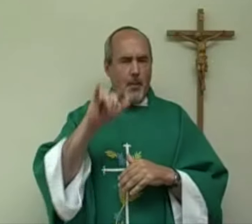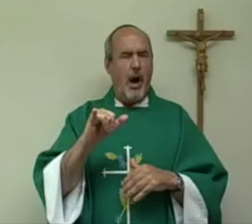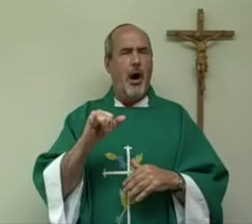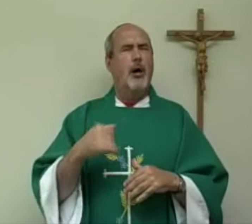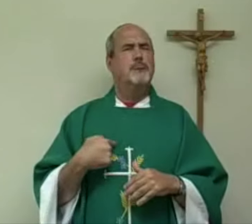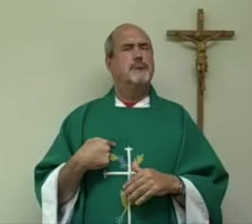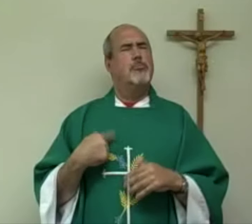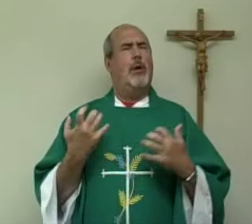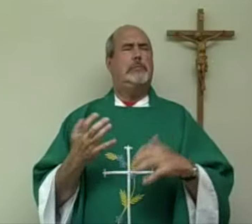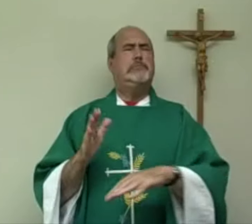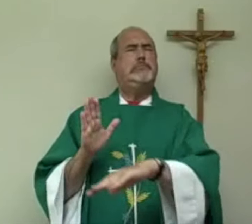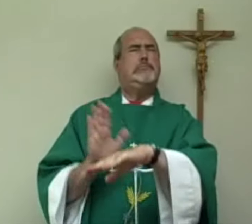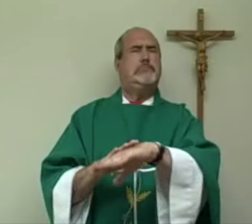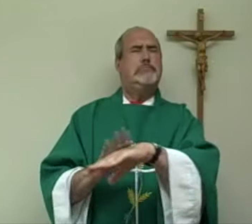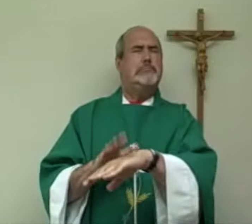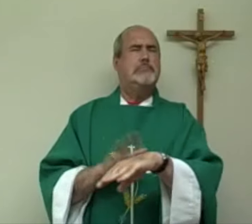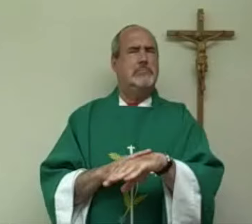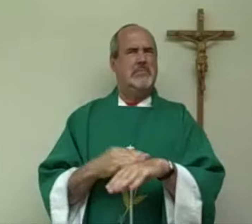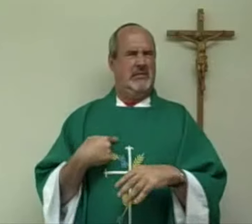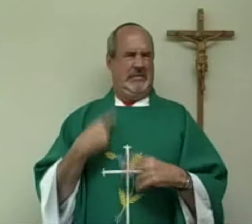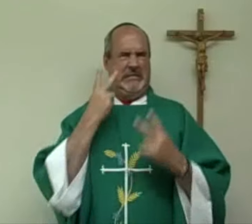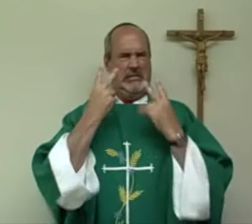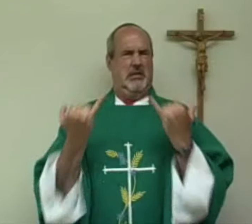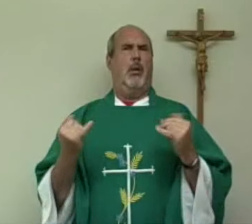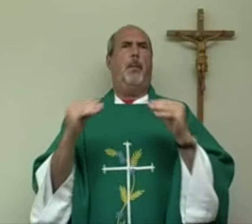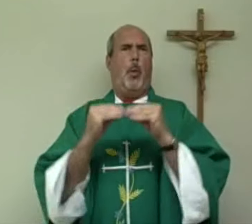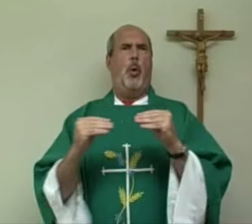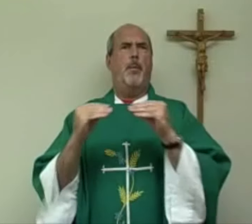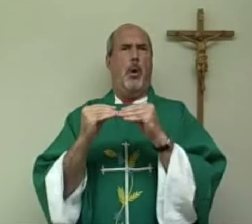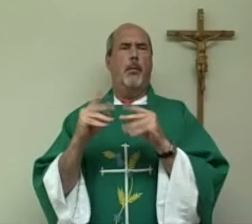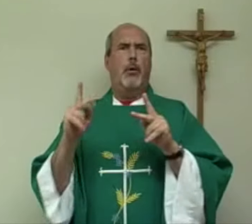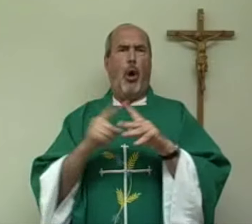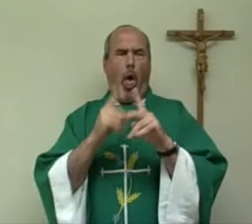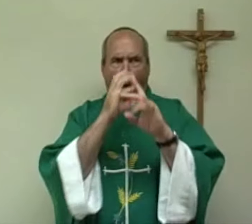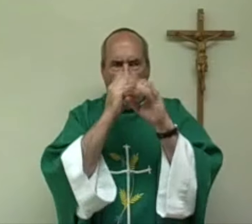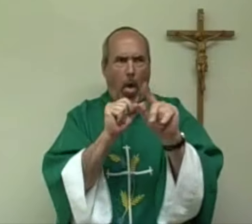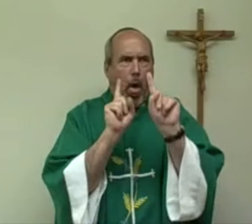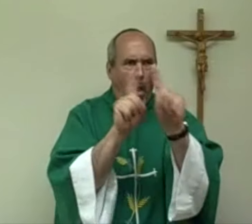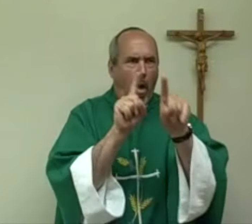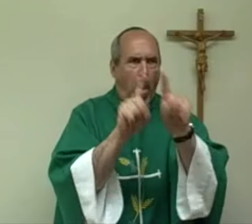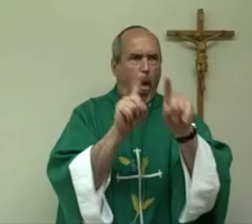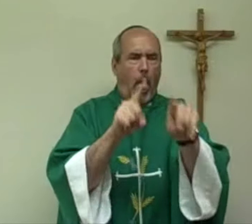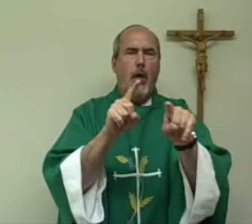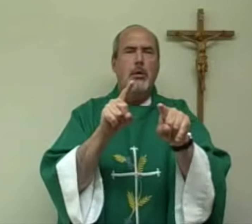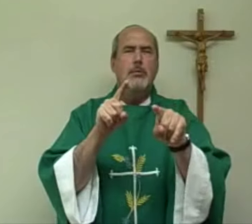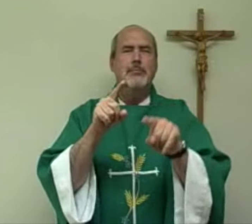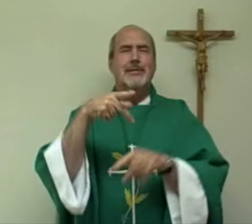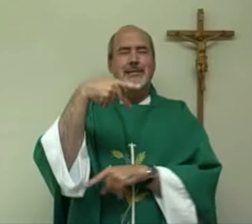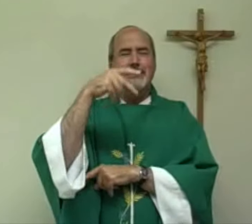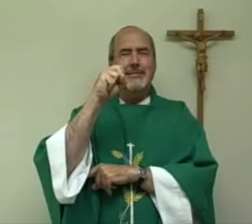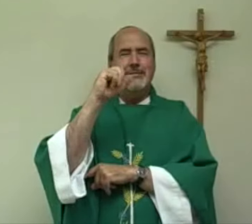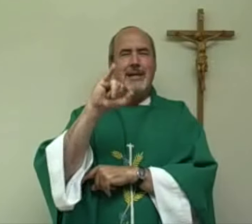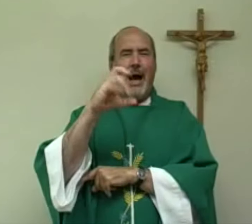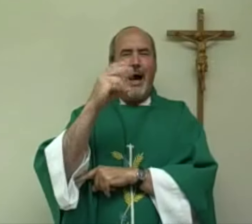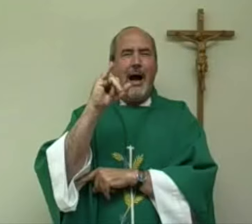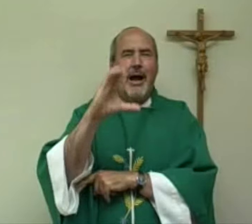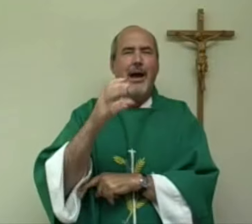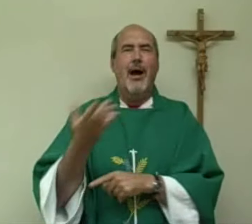And by the way, I'd like to caution you. I see more and more people today being fascinated by going